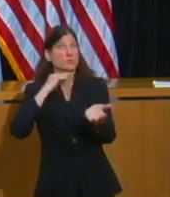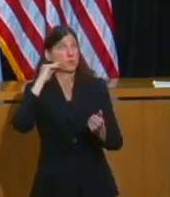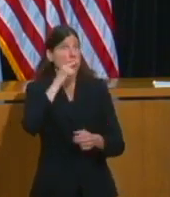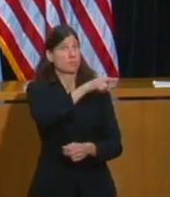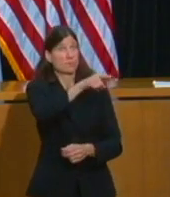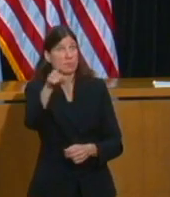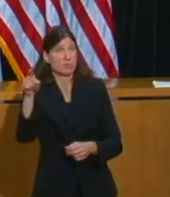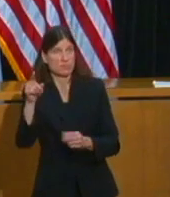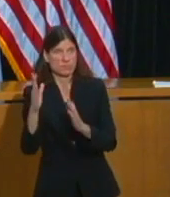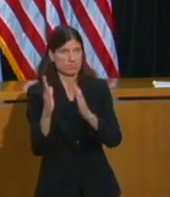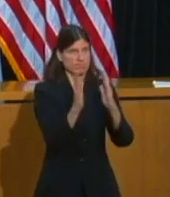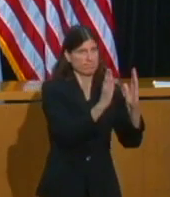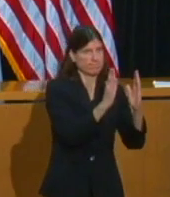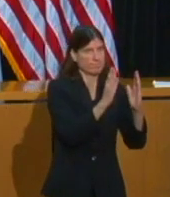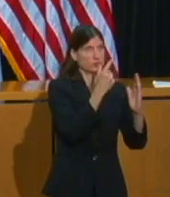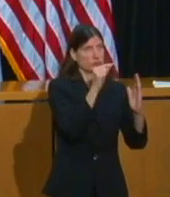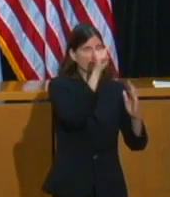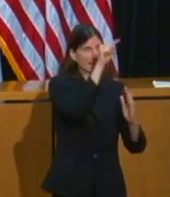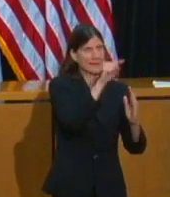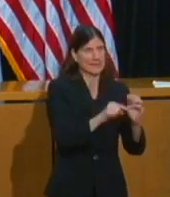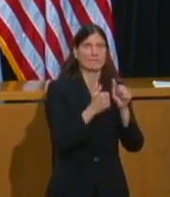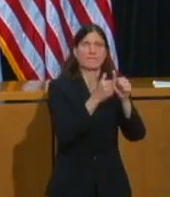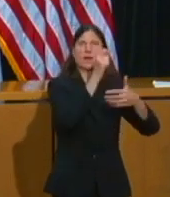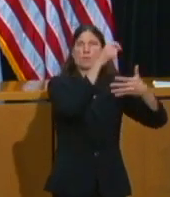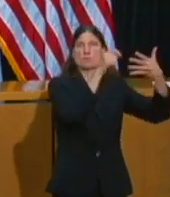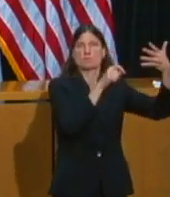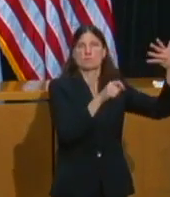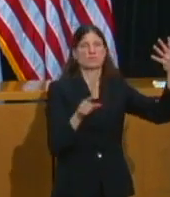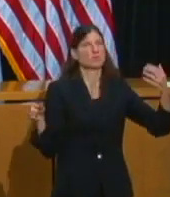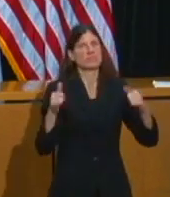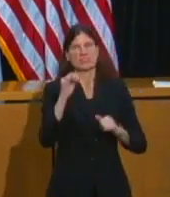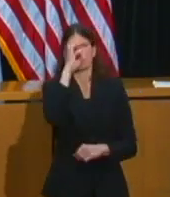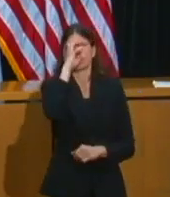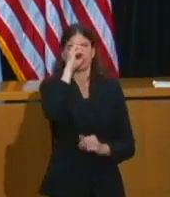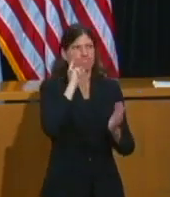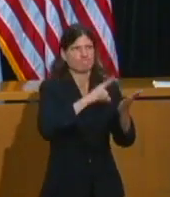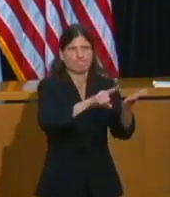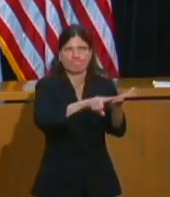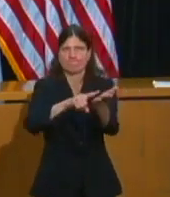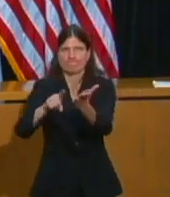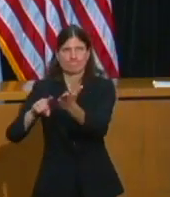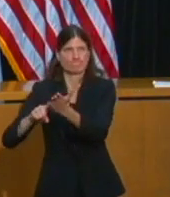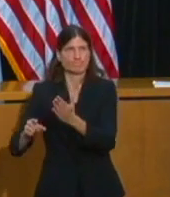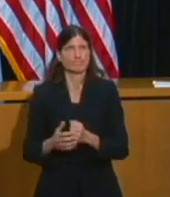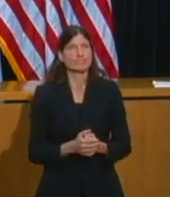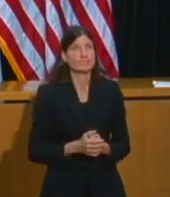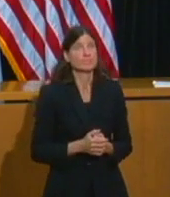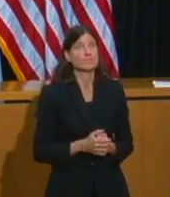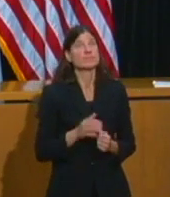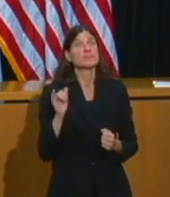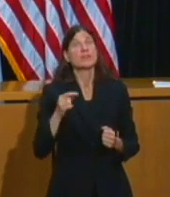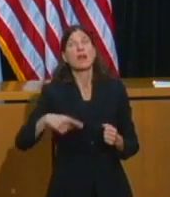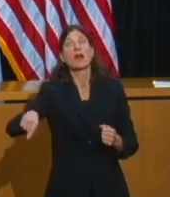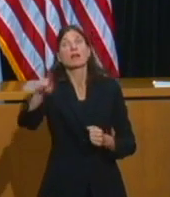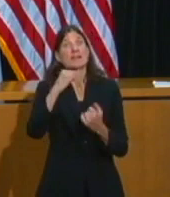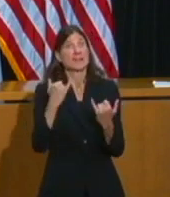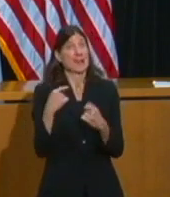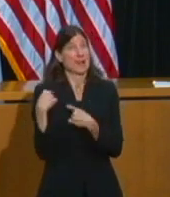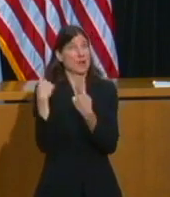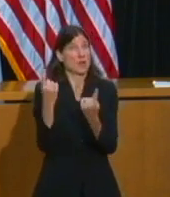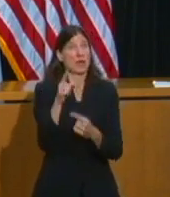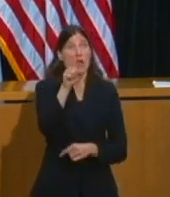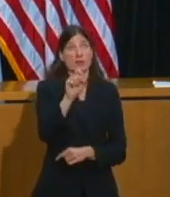In the second round of audits, 180 are in the green, one facility is categorized as yellow, and